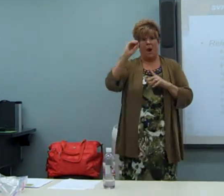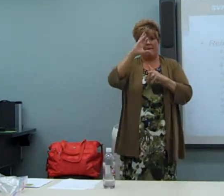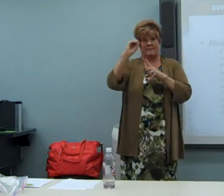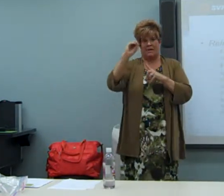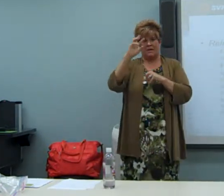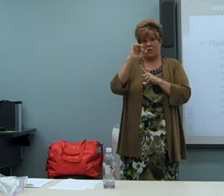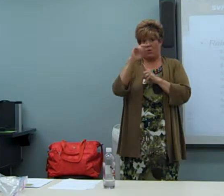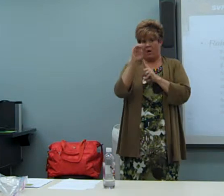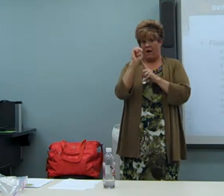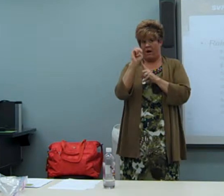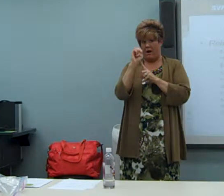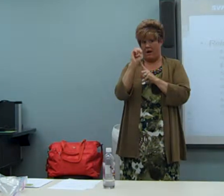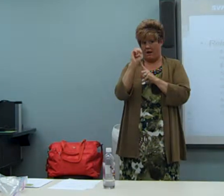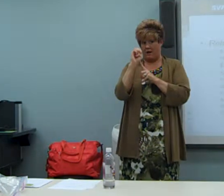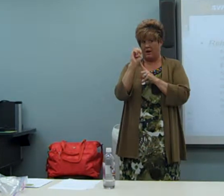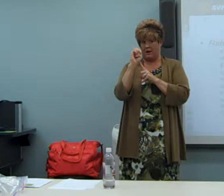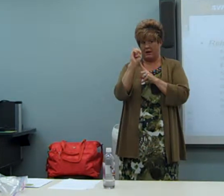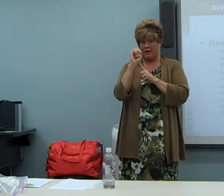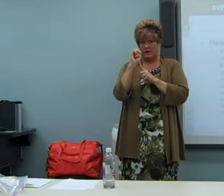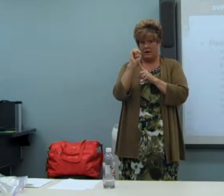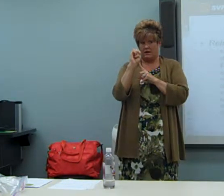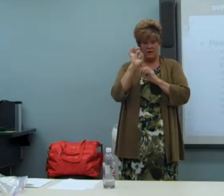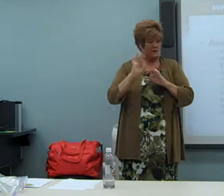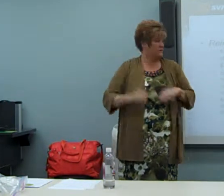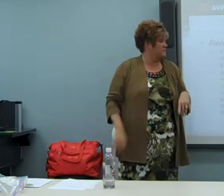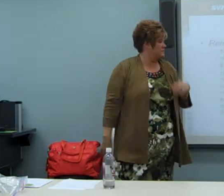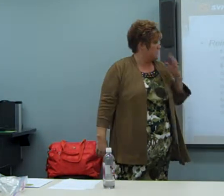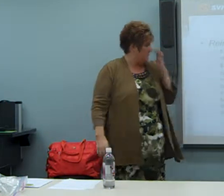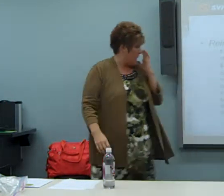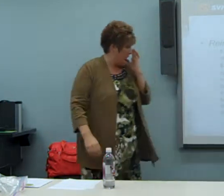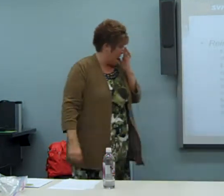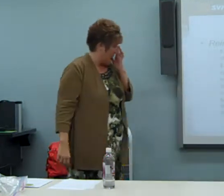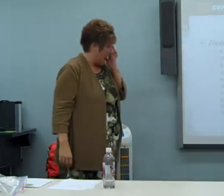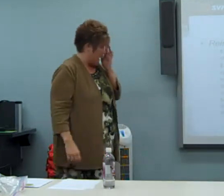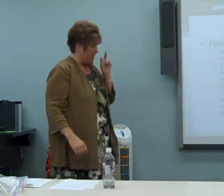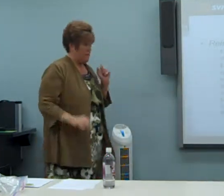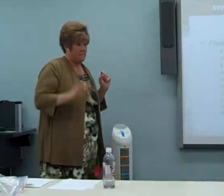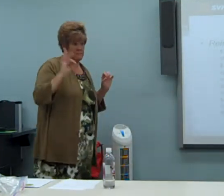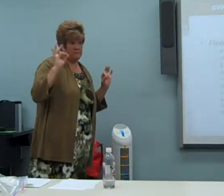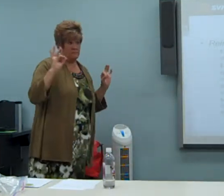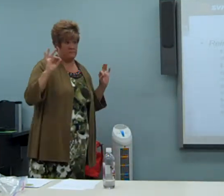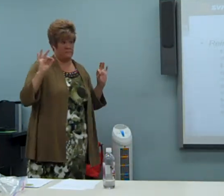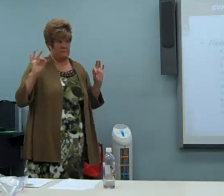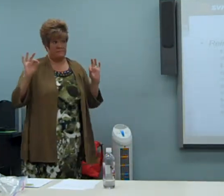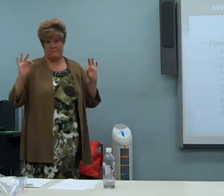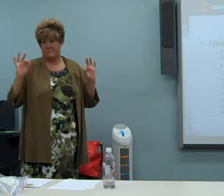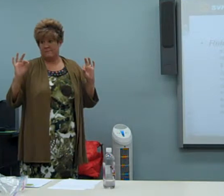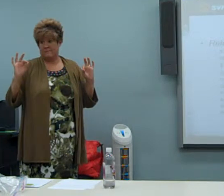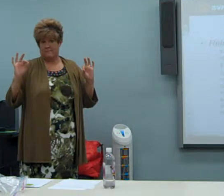Understand 95% is for 85% is for the company. We strive for that 83.